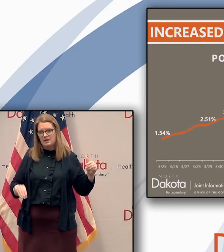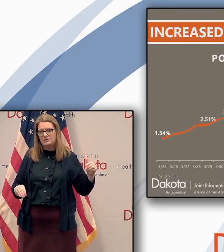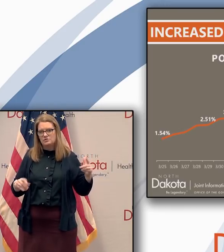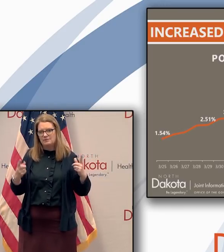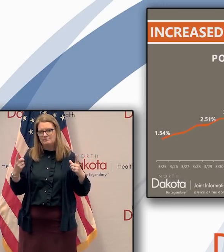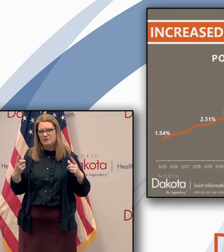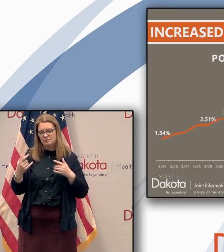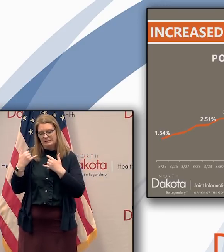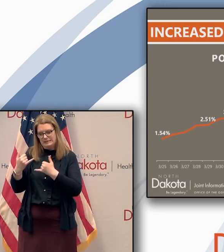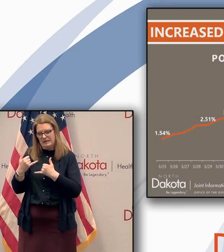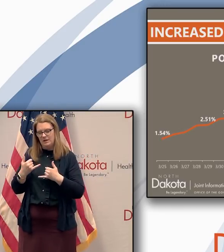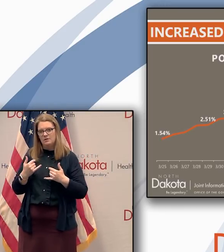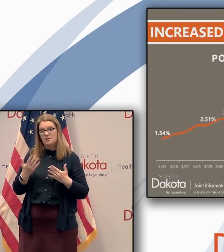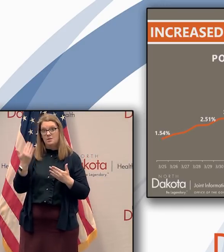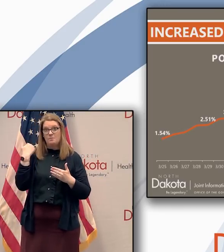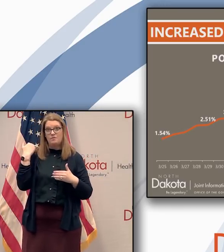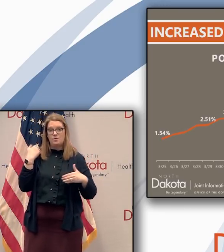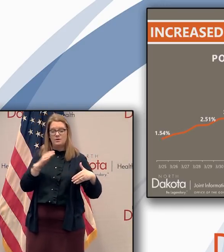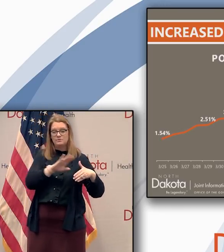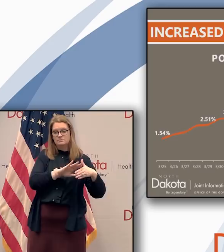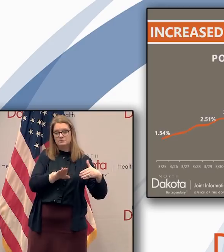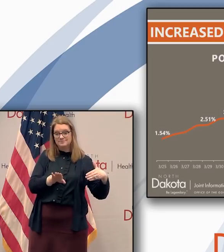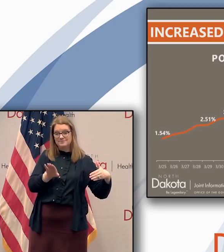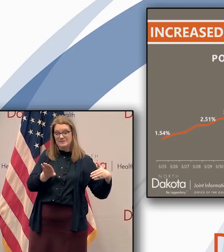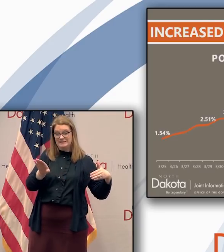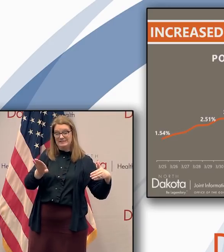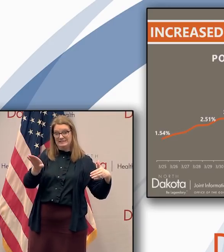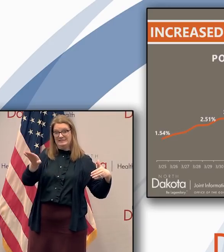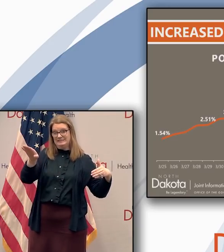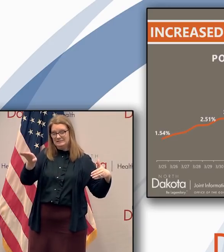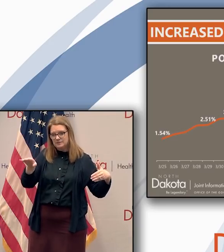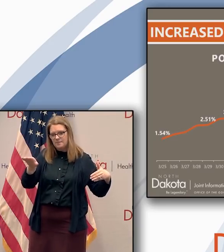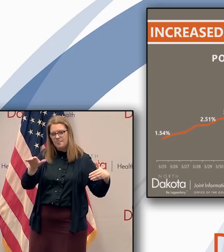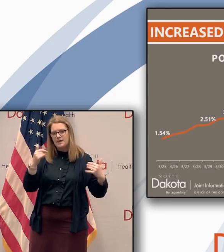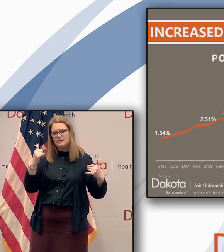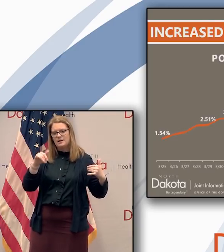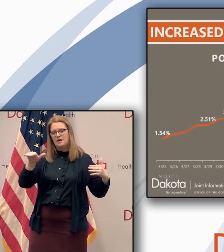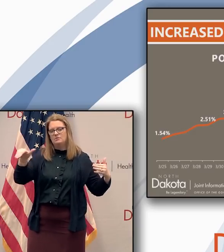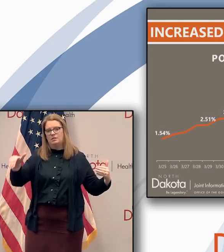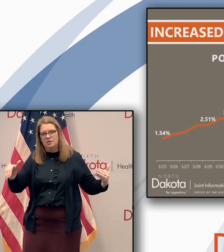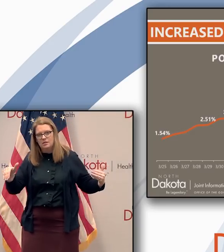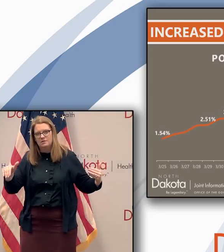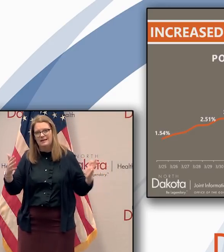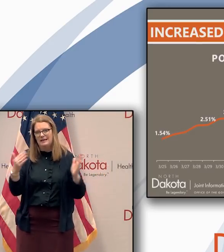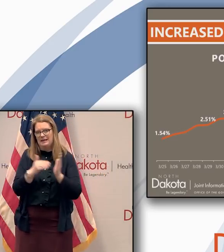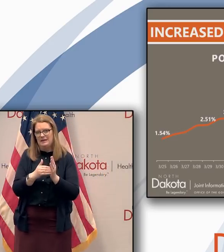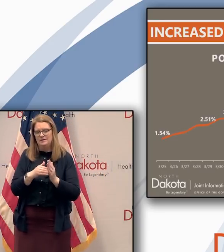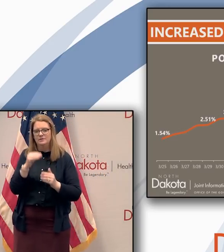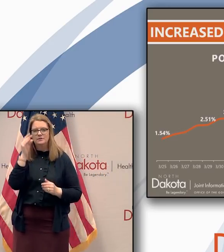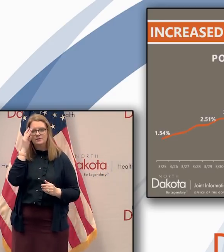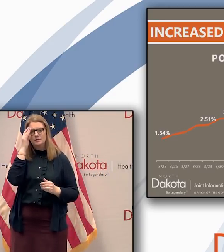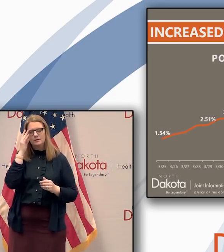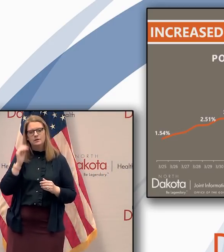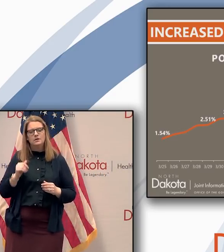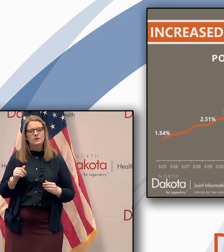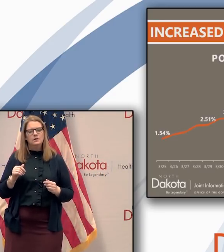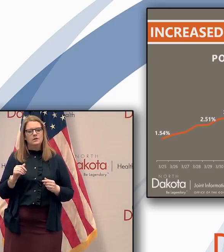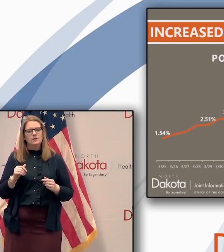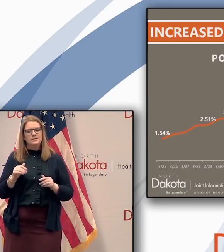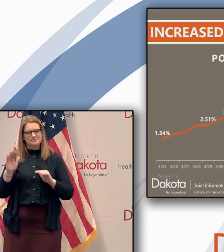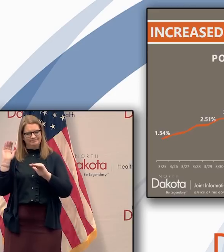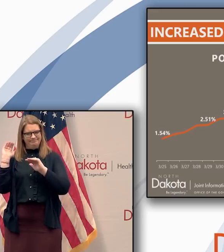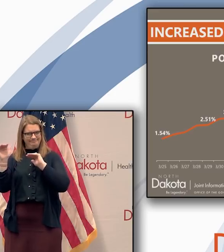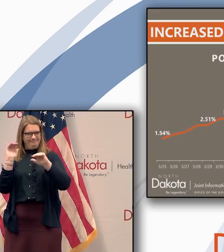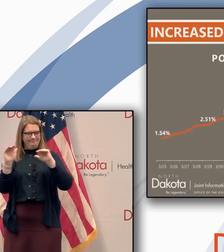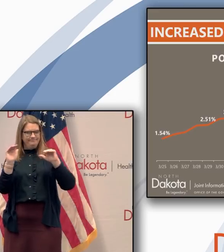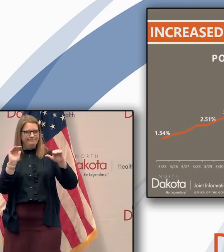today after seeing some fairly steep increases there at the end of the week. Just as a reminder, I